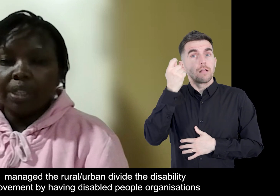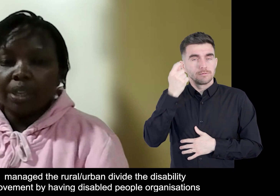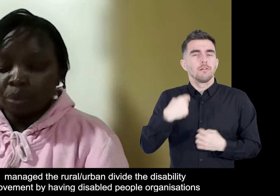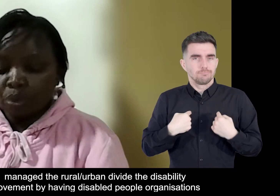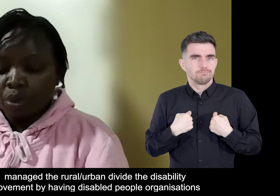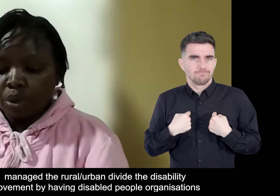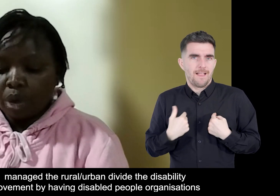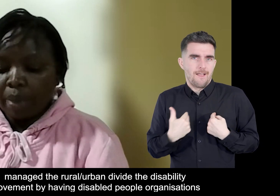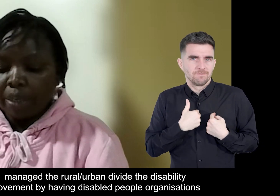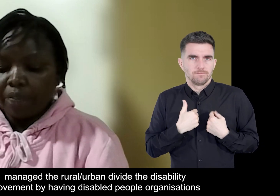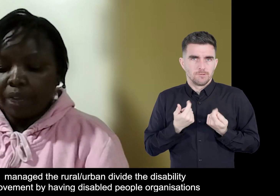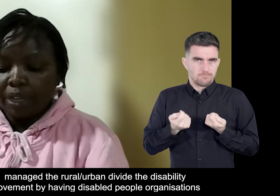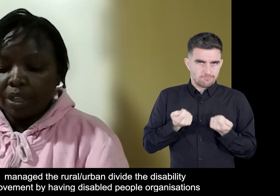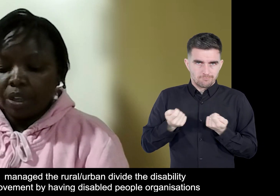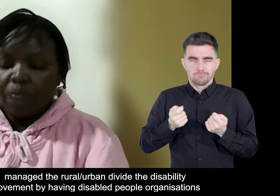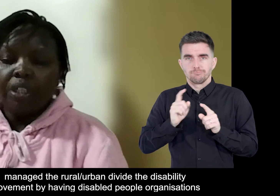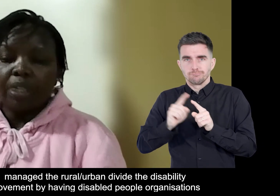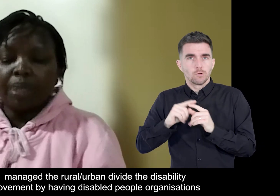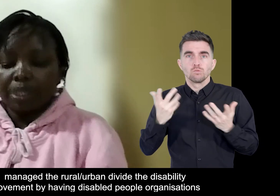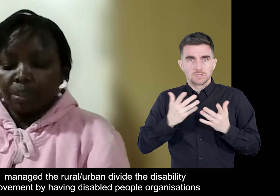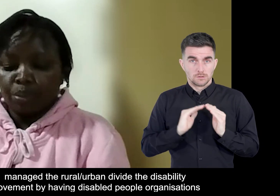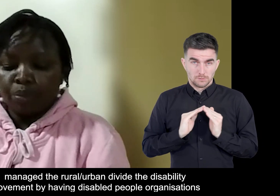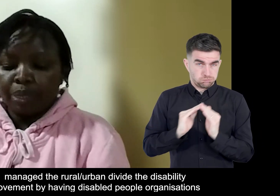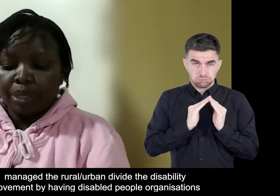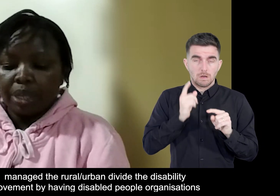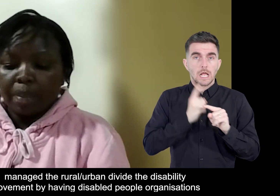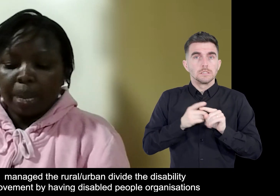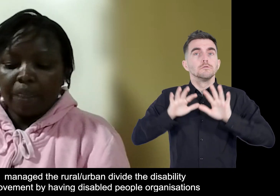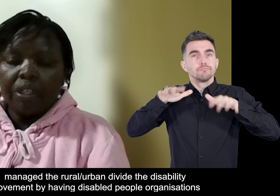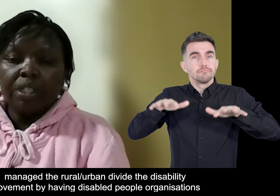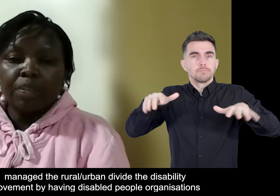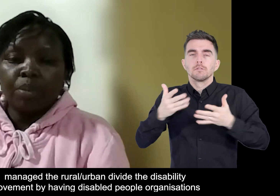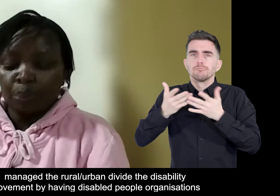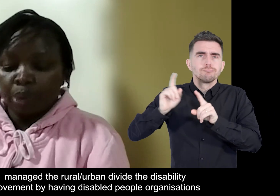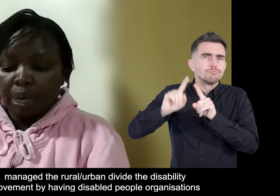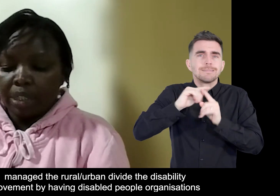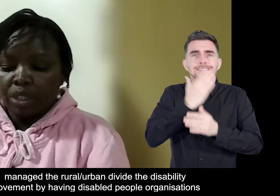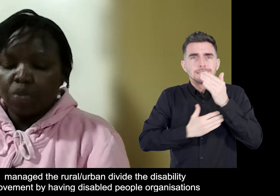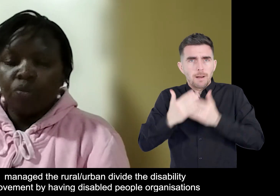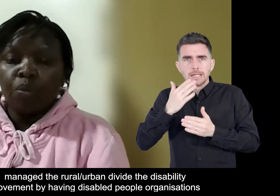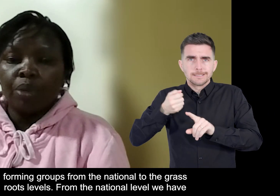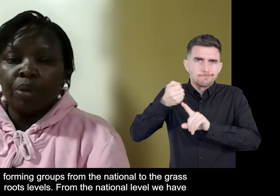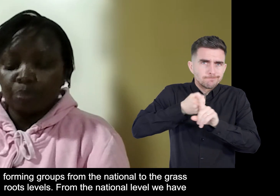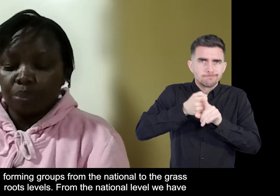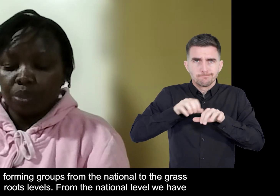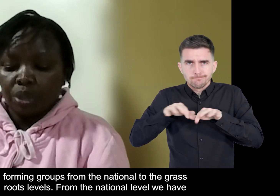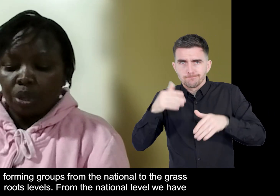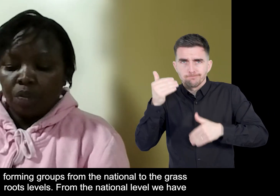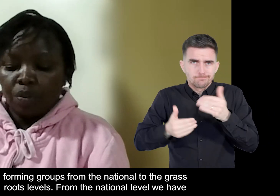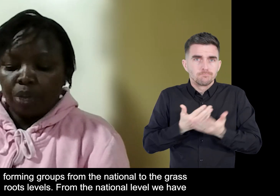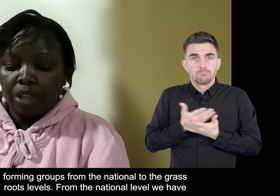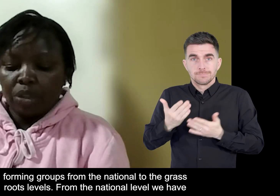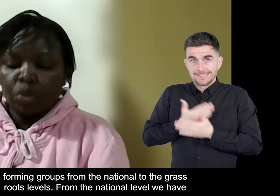have managed the rural-urban divide, the disability movement, by having disabled people organizations forming